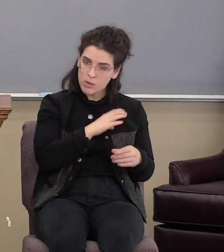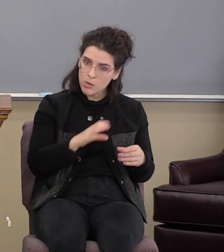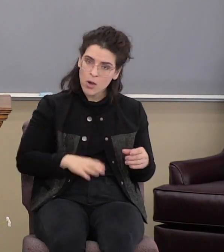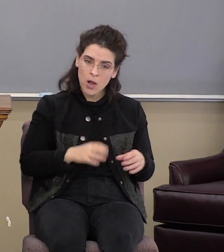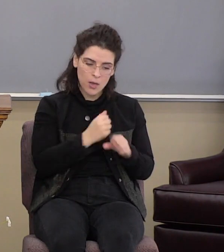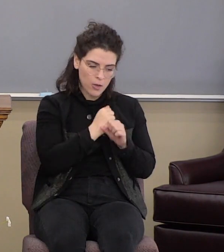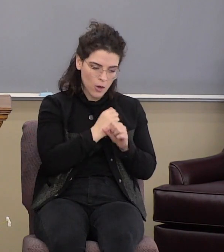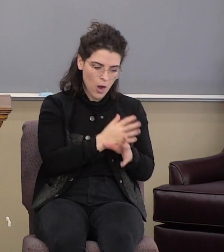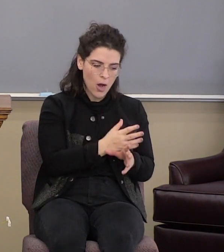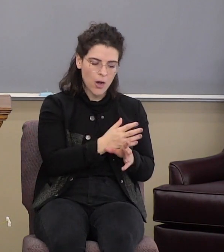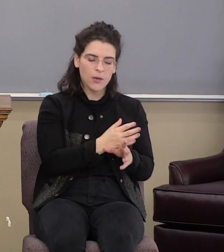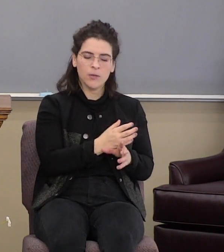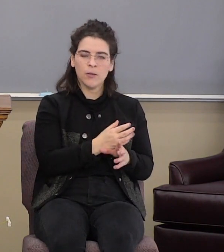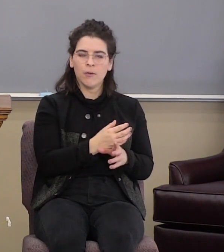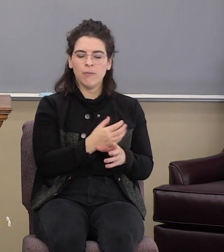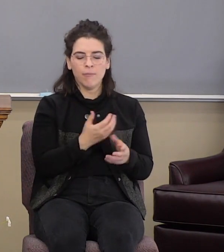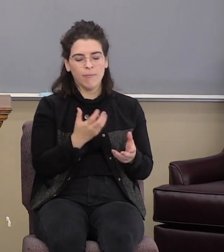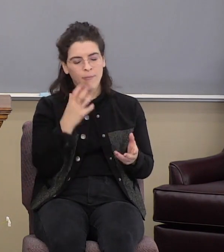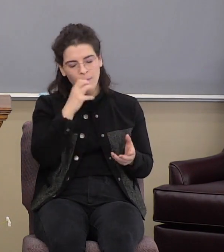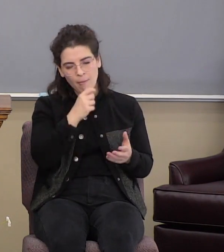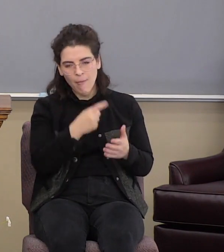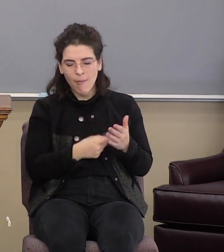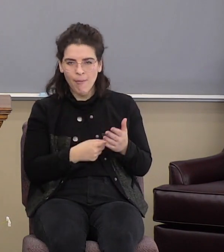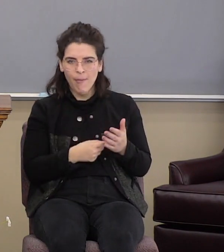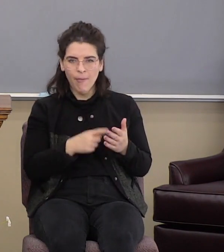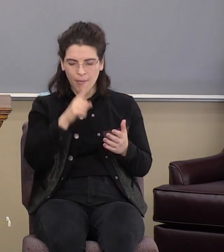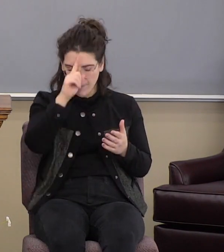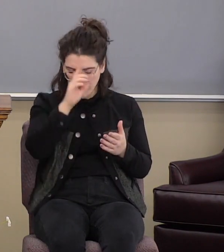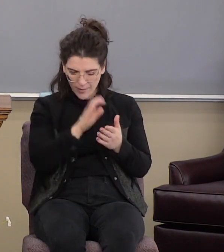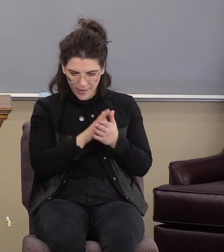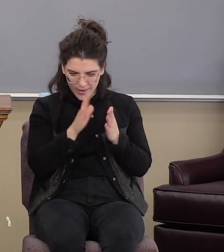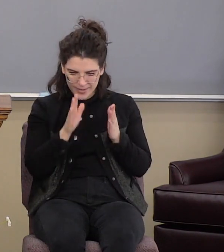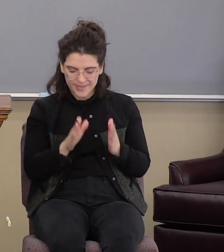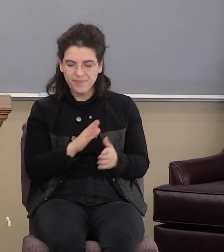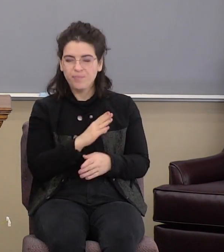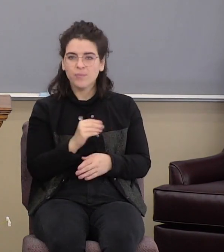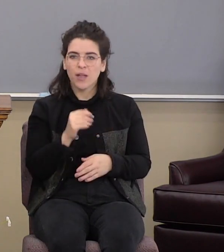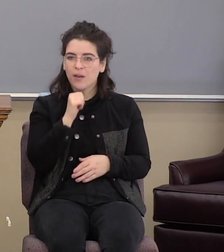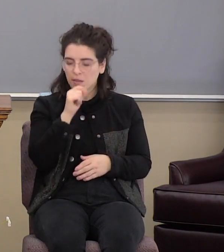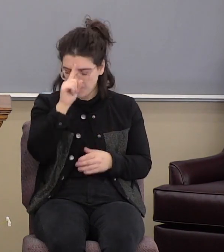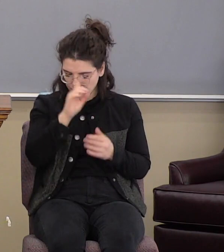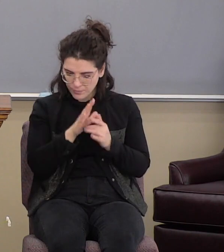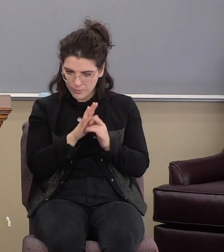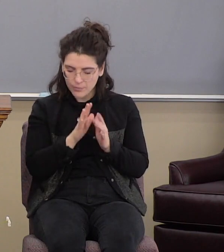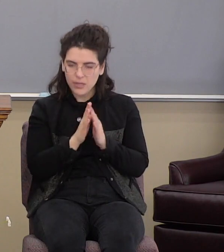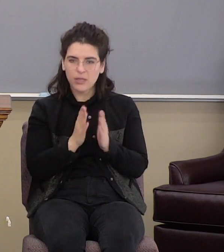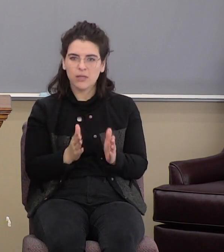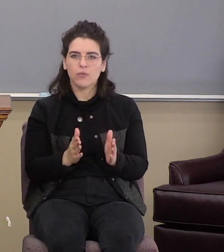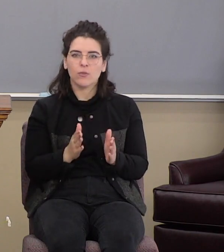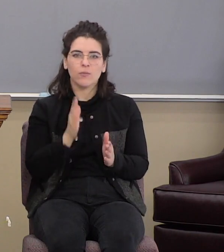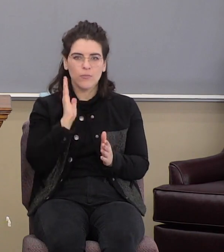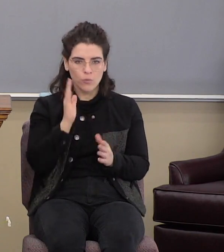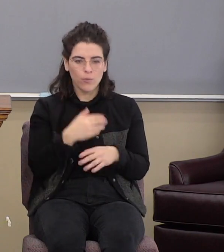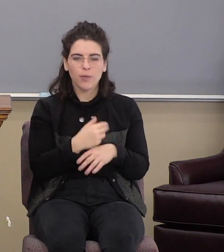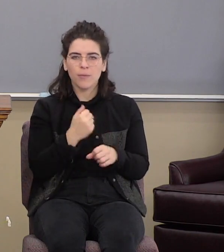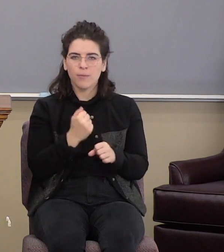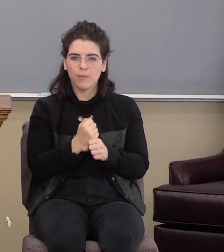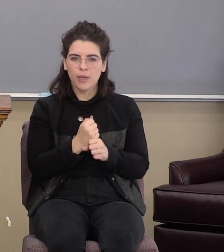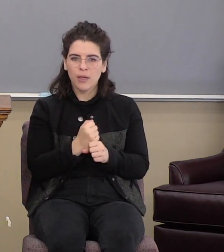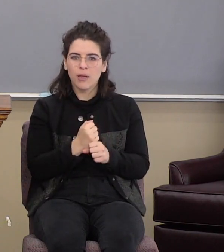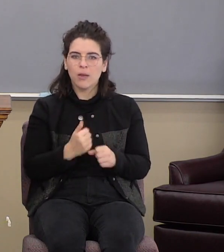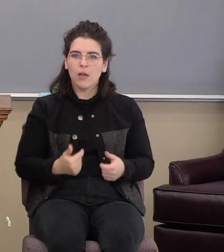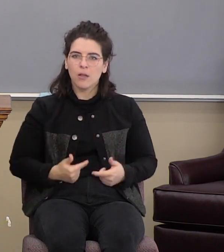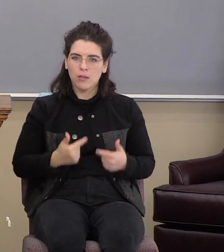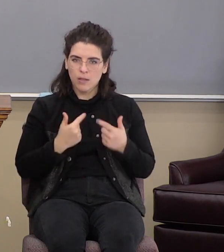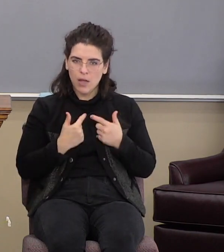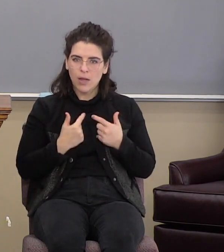cause and the source, guess what? Believer and unbeliever will be made